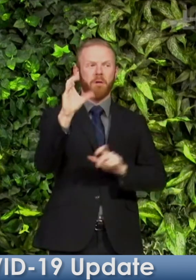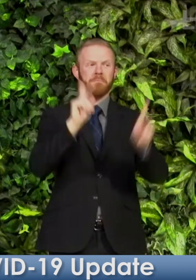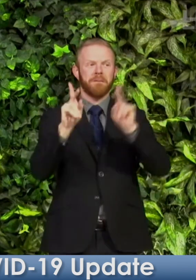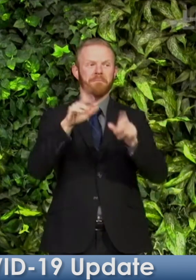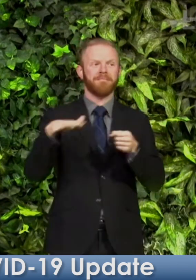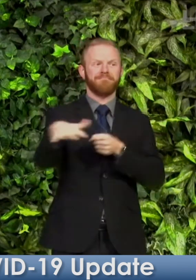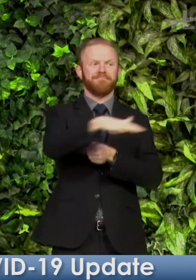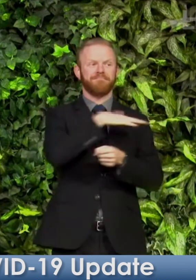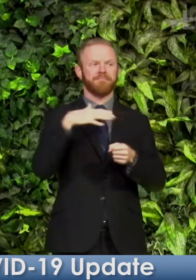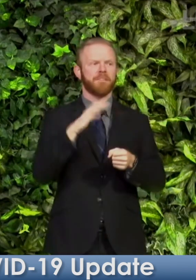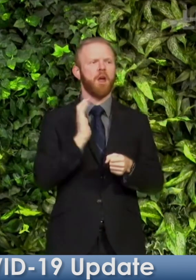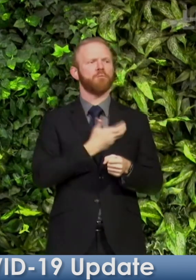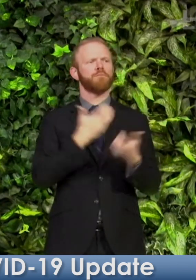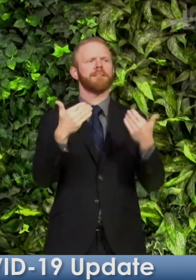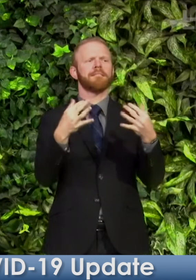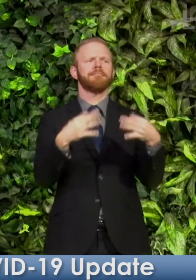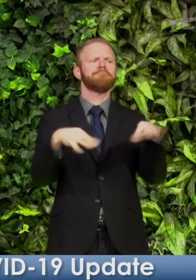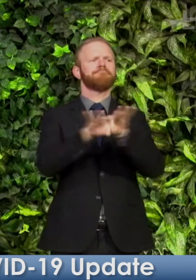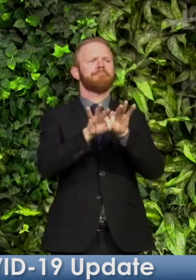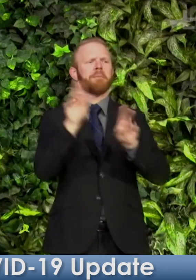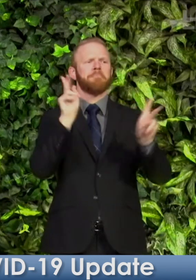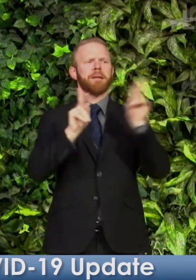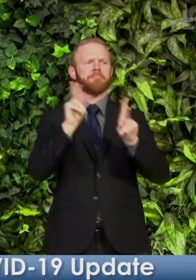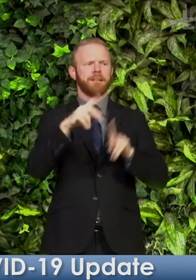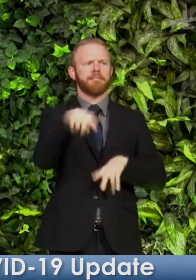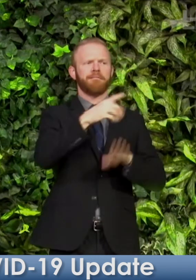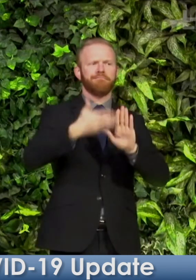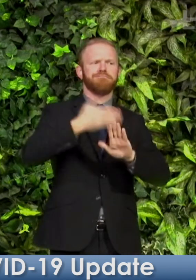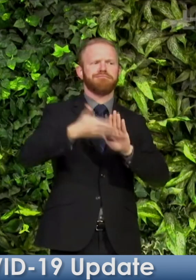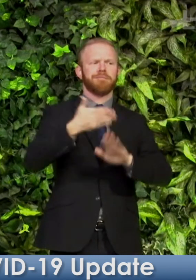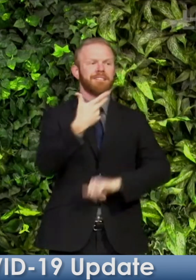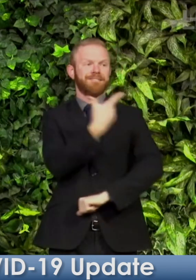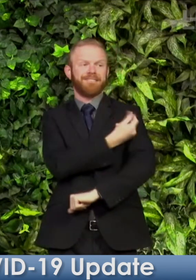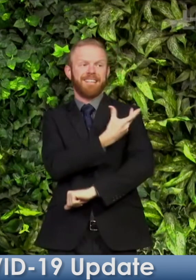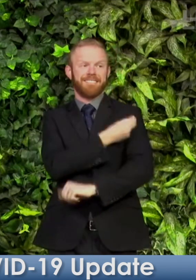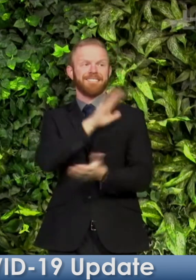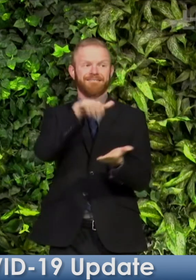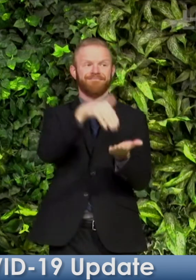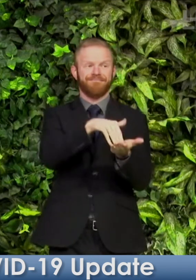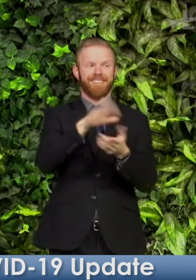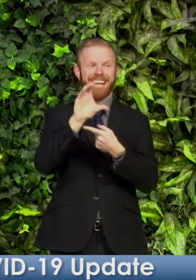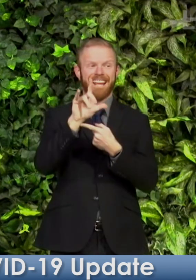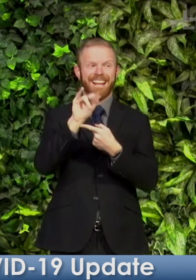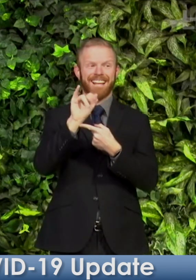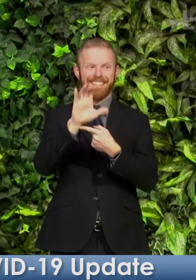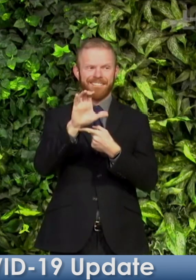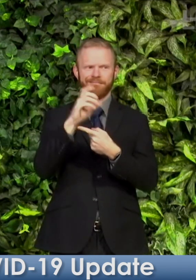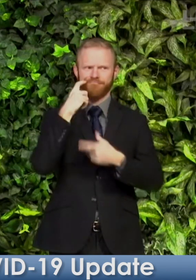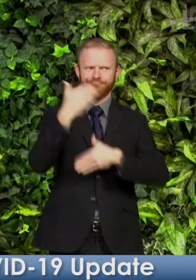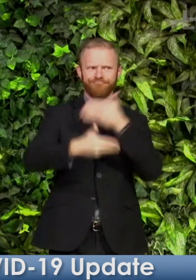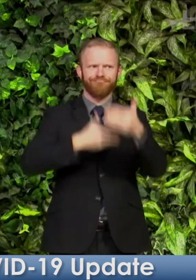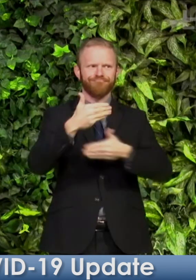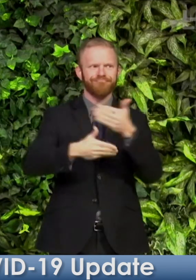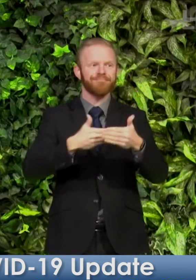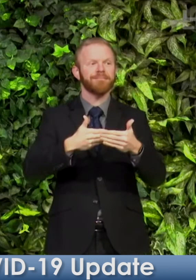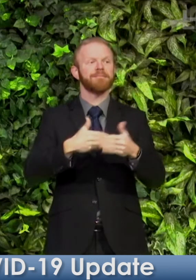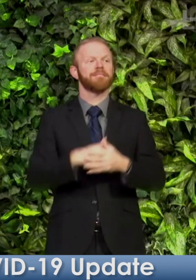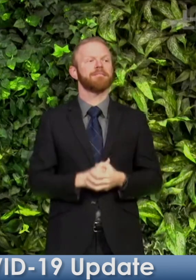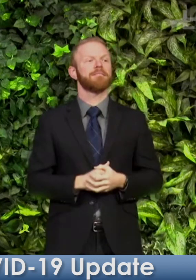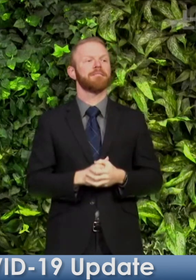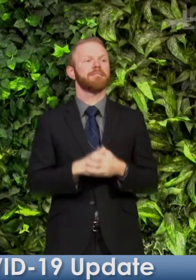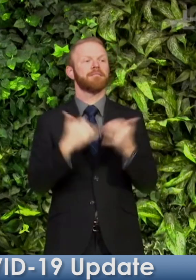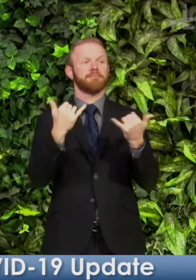run this mass vaccination clinic. Pretty soon, we're going to start letting the cars that have already lined up outside into